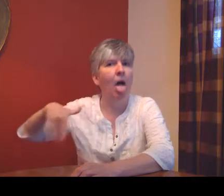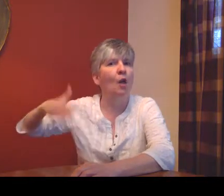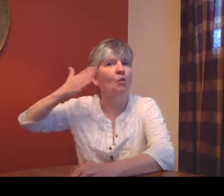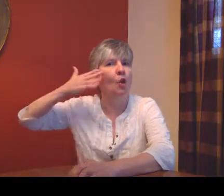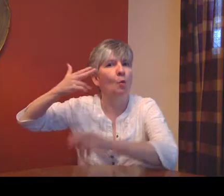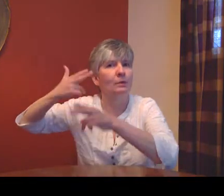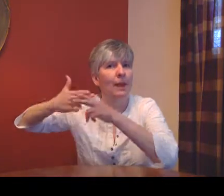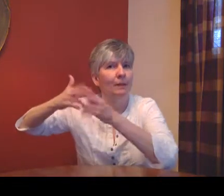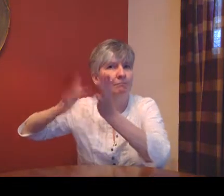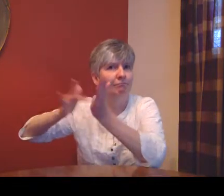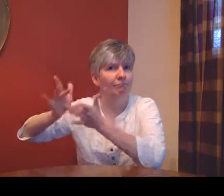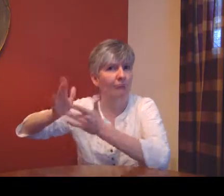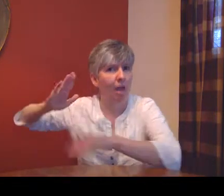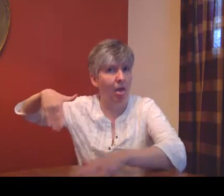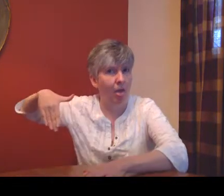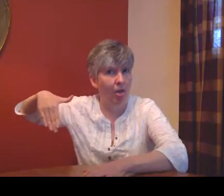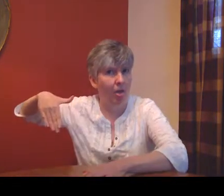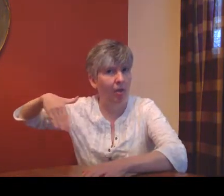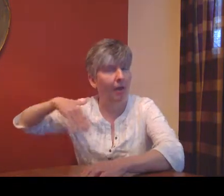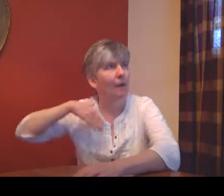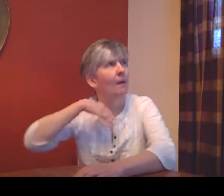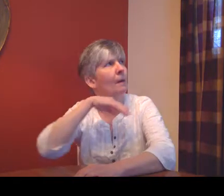I didn't know his name yet.